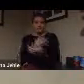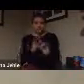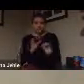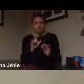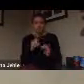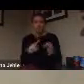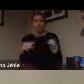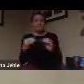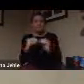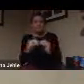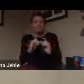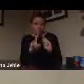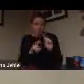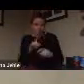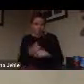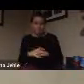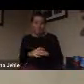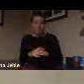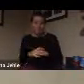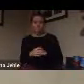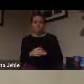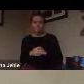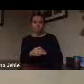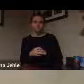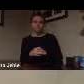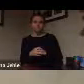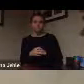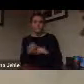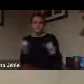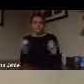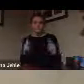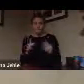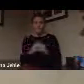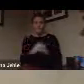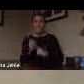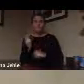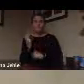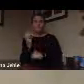Okay. Go a little bit faster. Yeah. Okay.